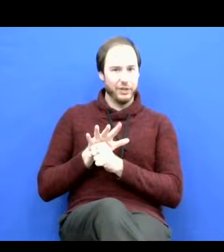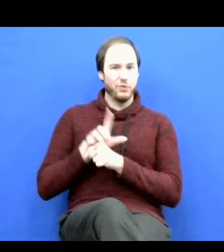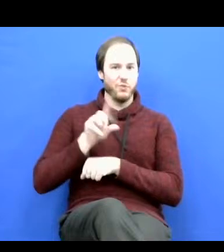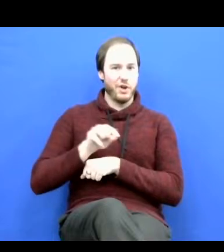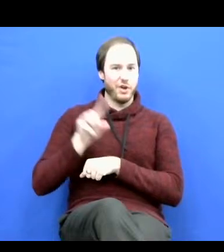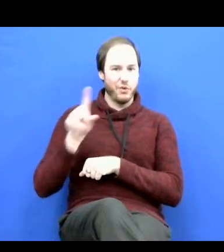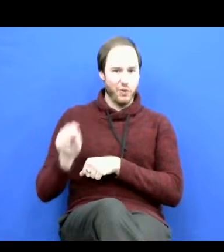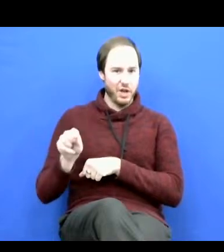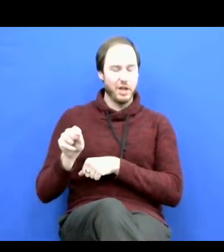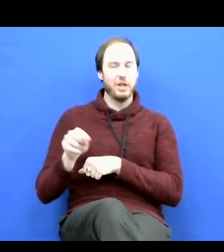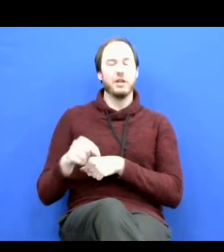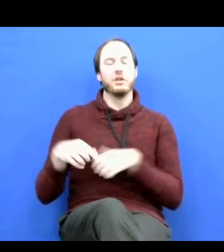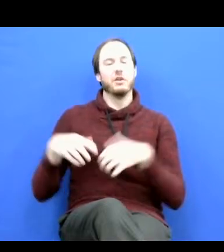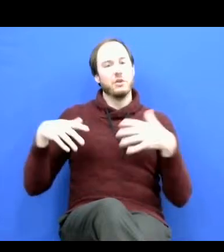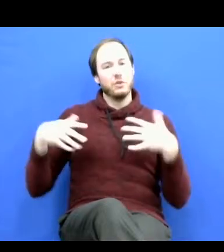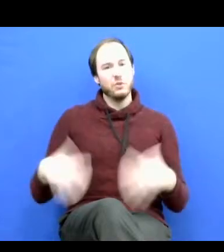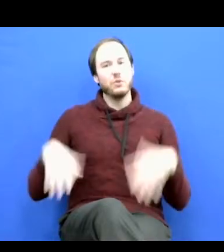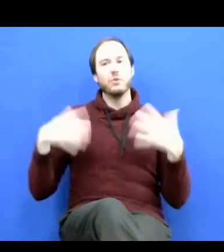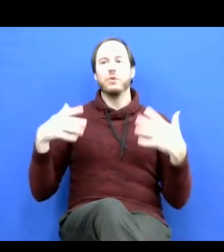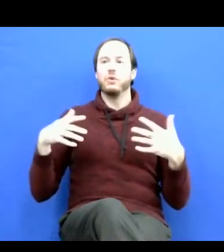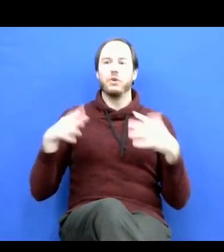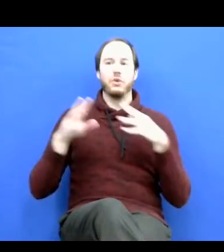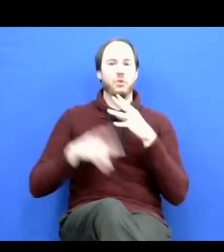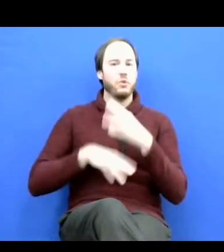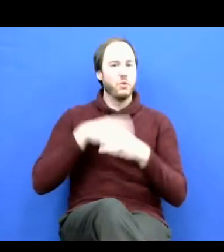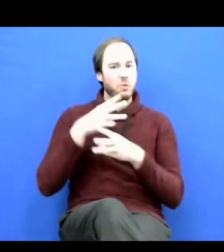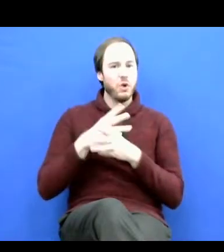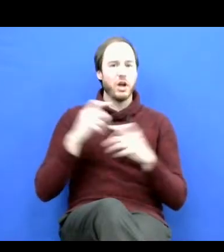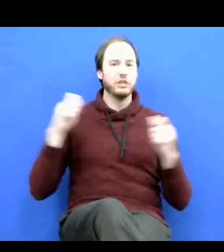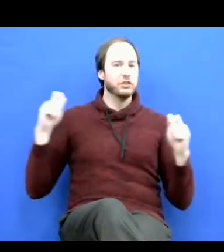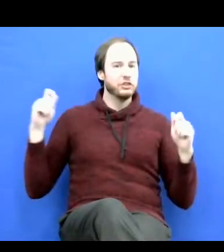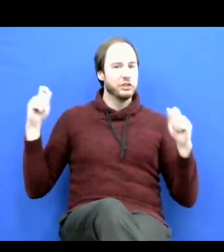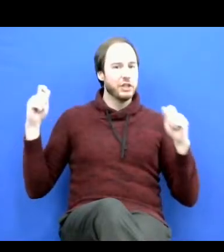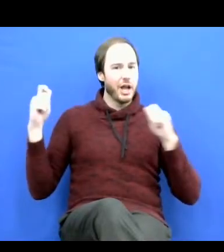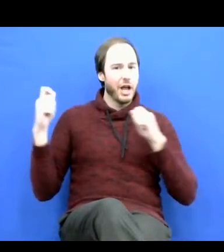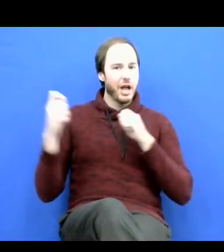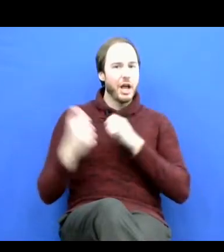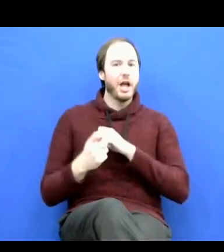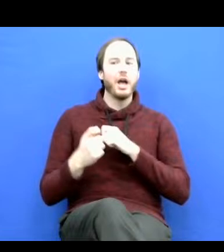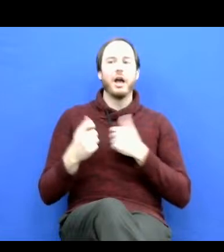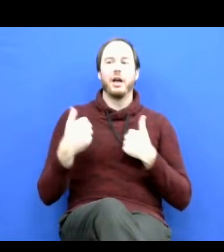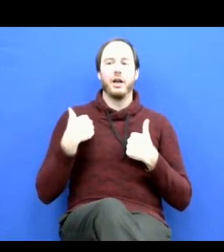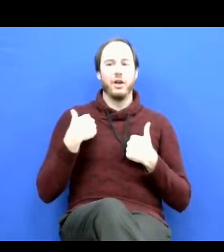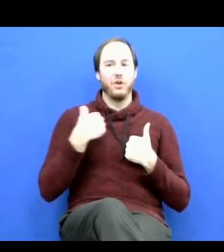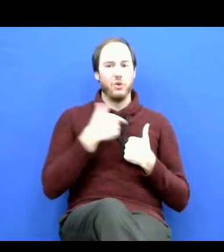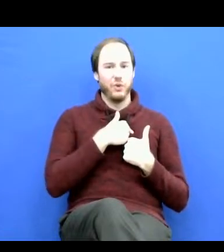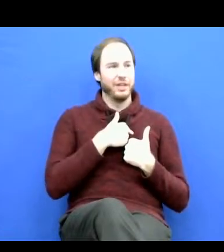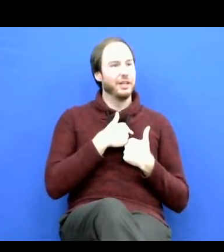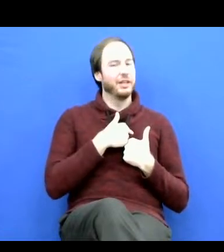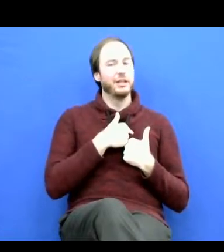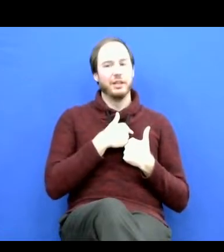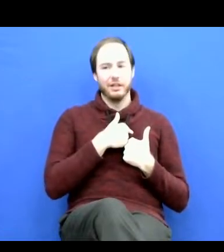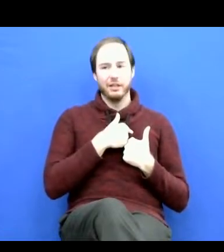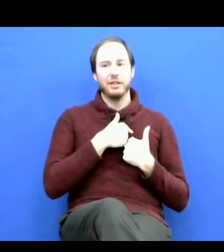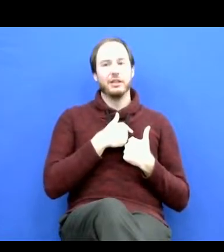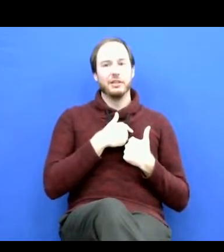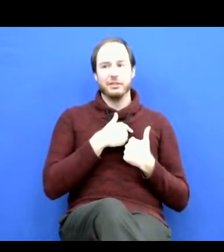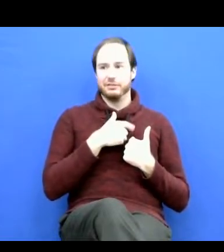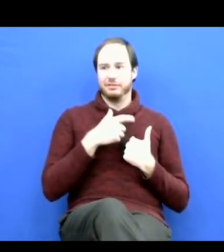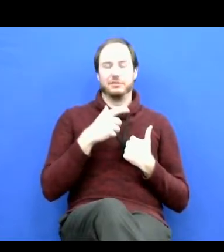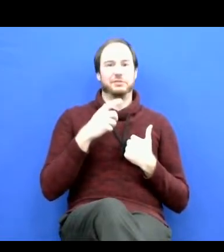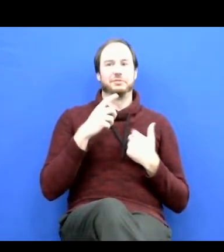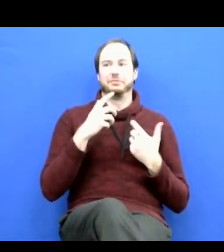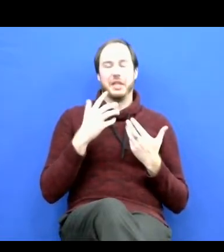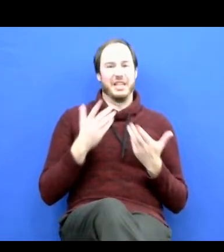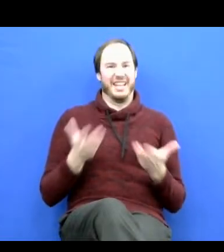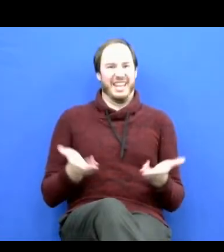and the world was changing, and we got to be on the cusp of all of